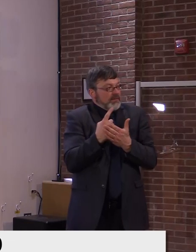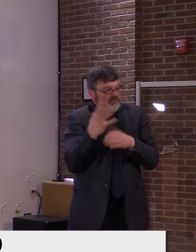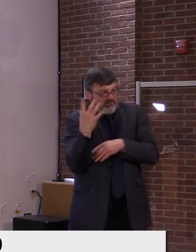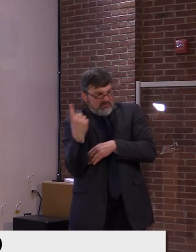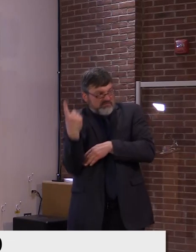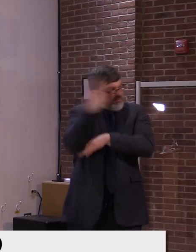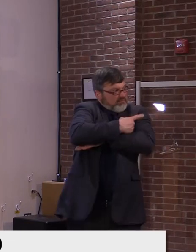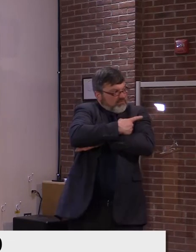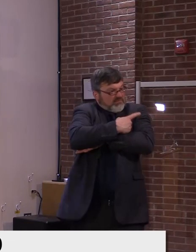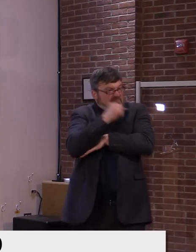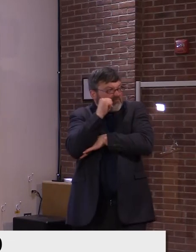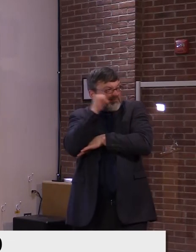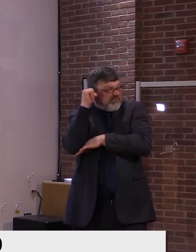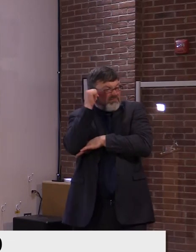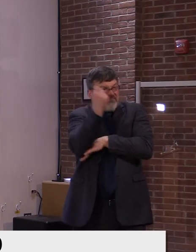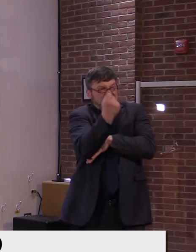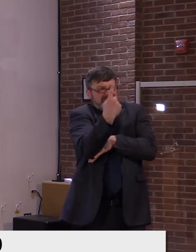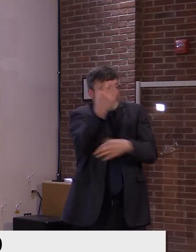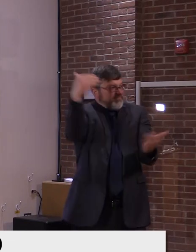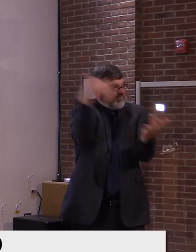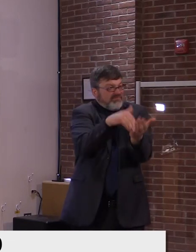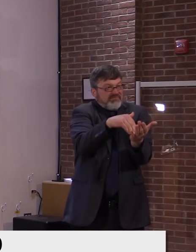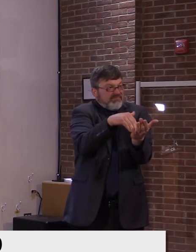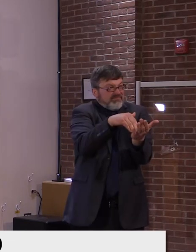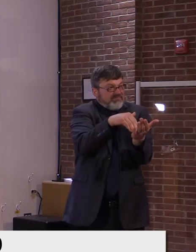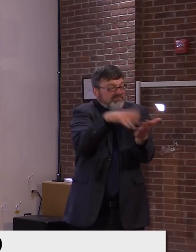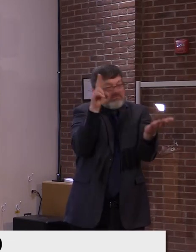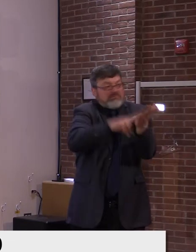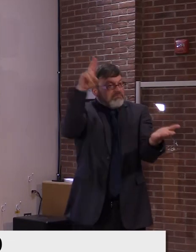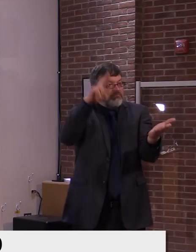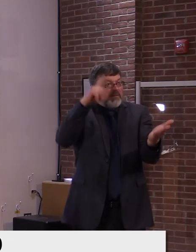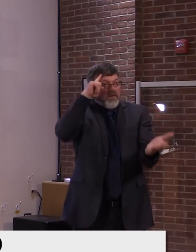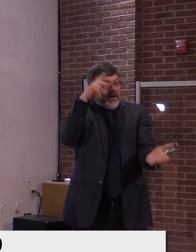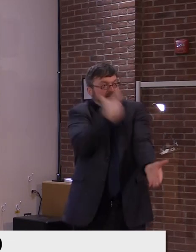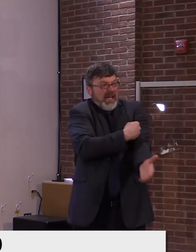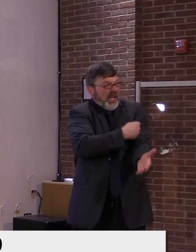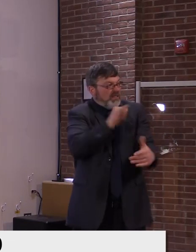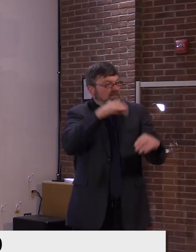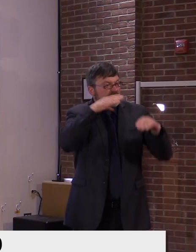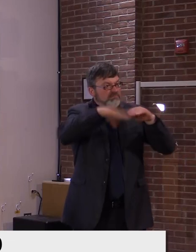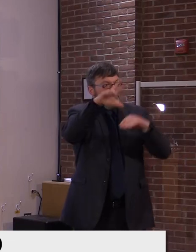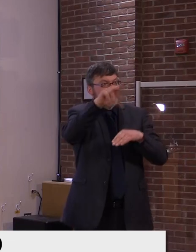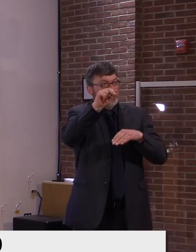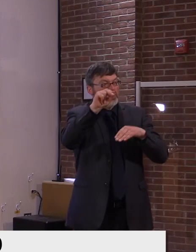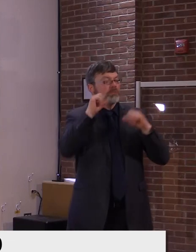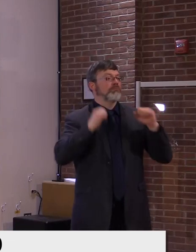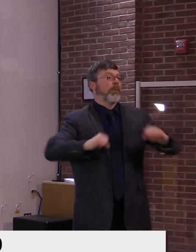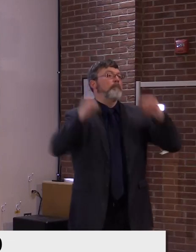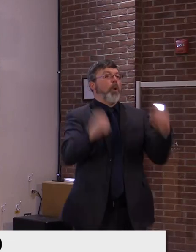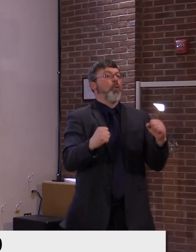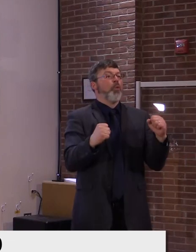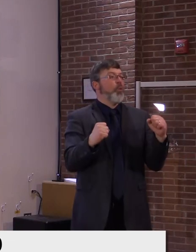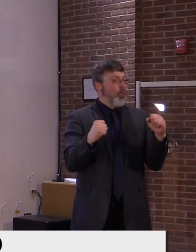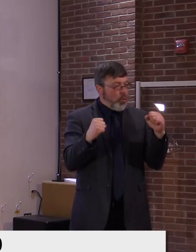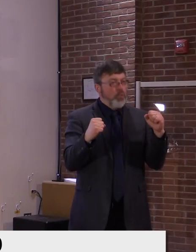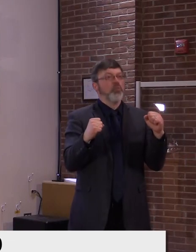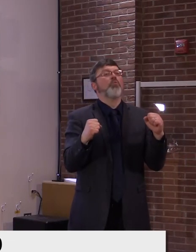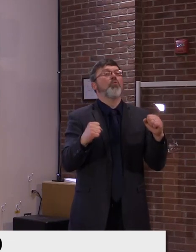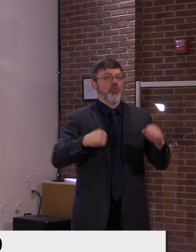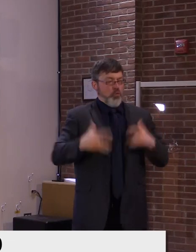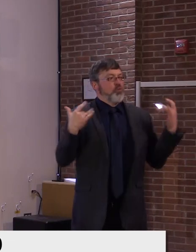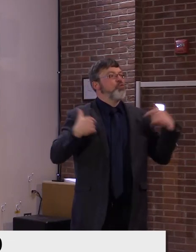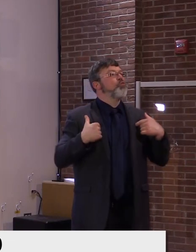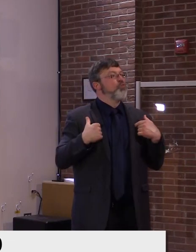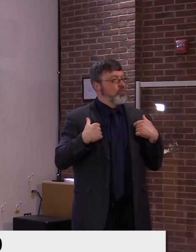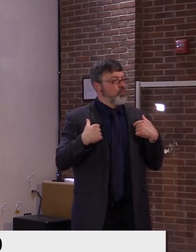our seven-day average has increased 16% over the past week. The strong continued uptake across Vermont means